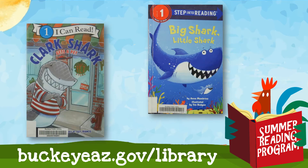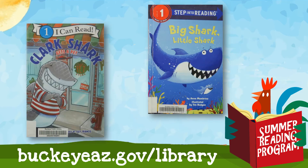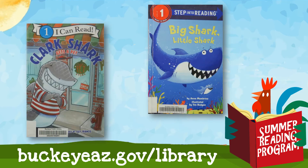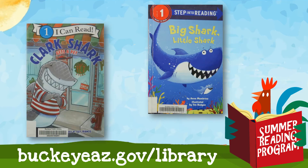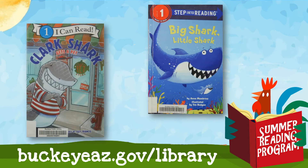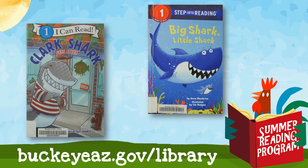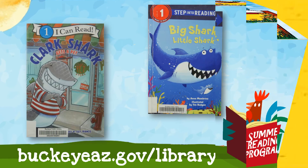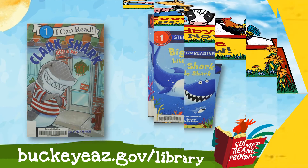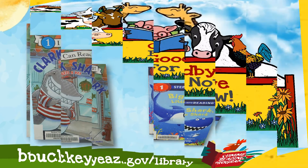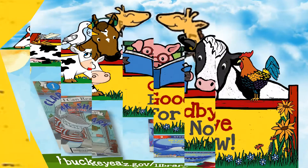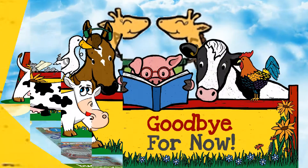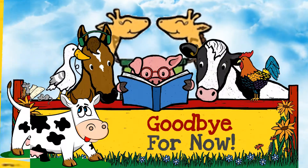buckeyeaz.gov/library.